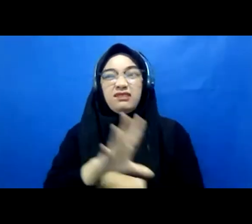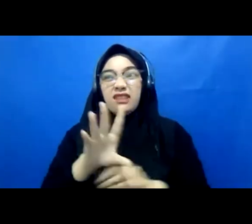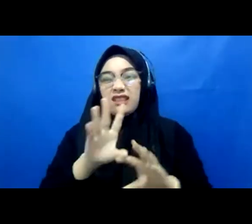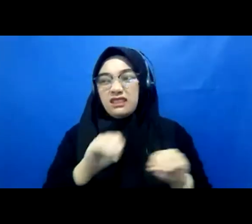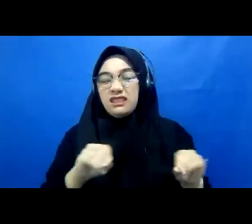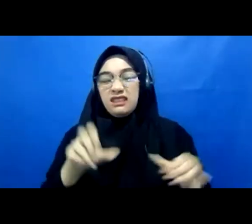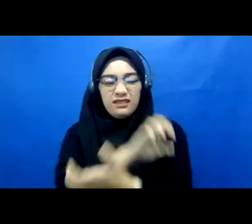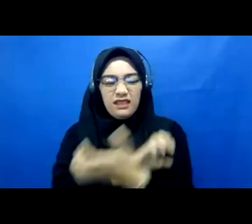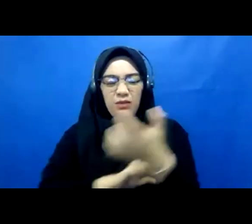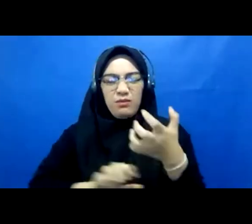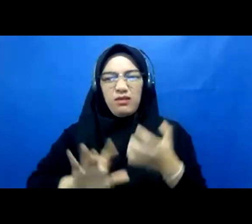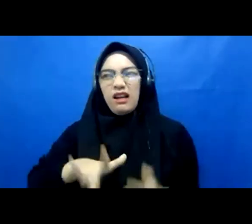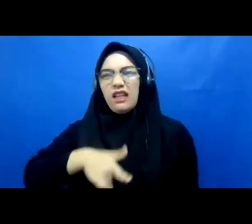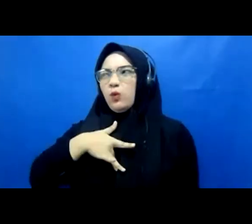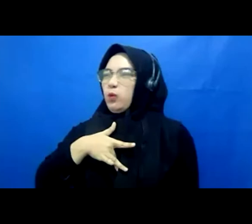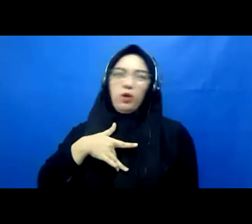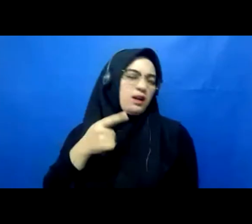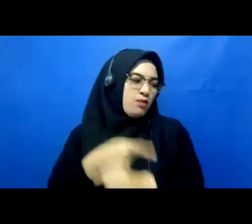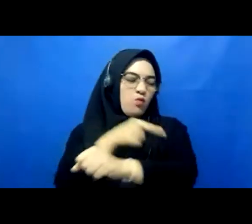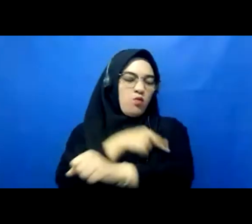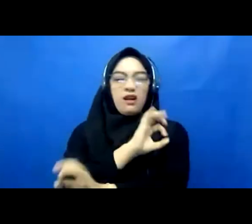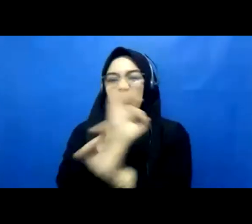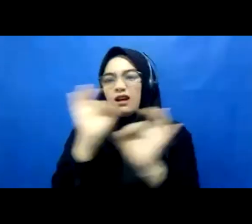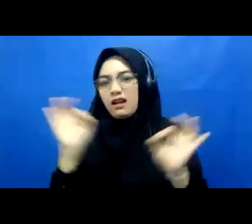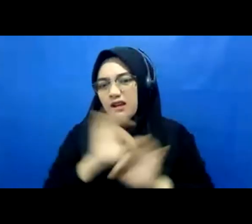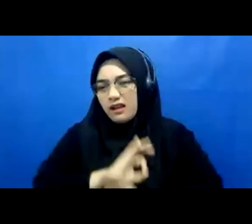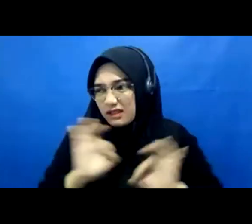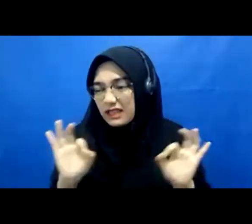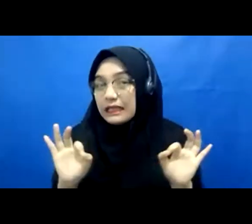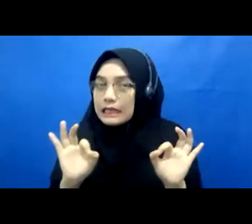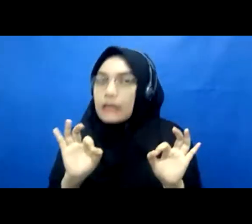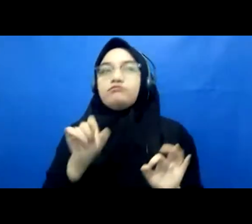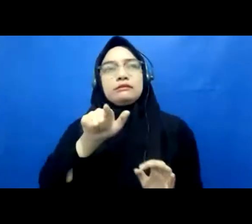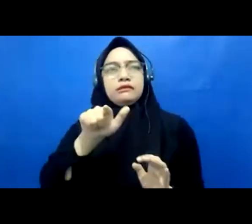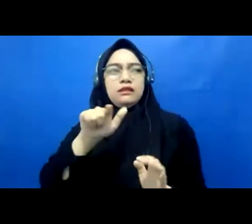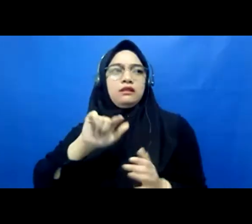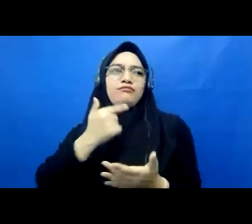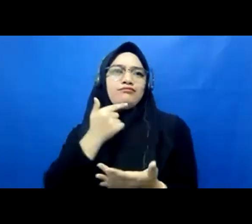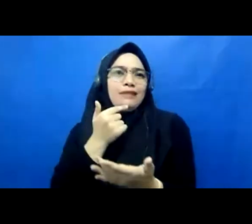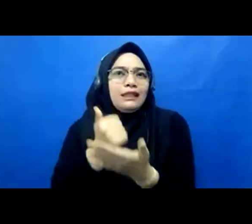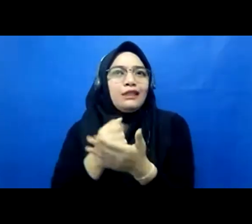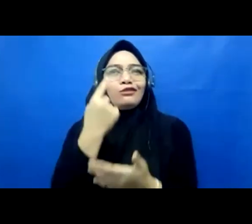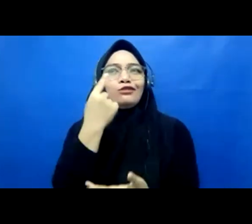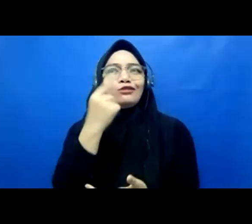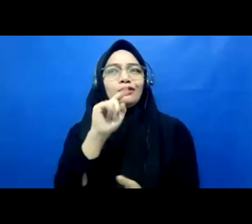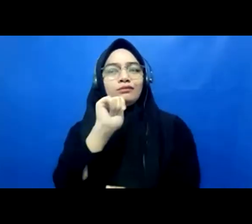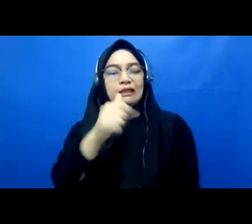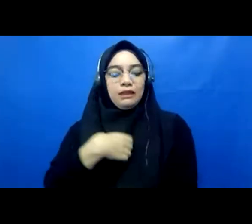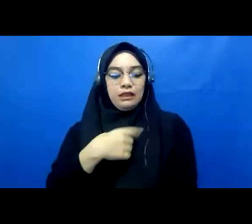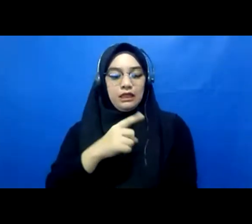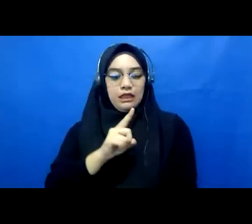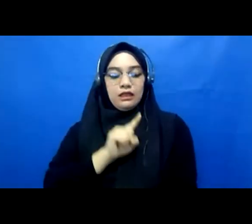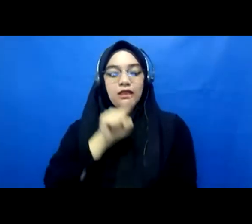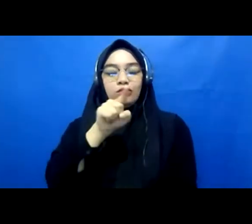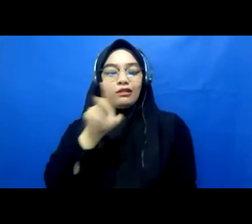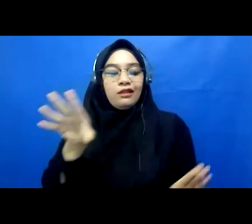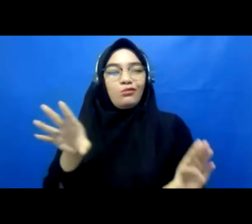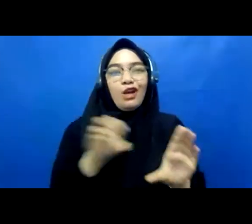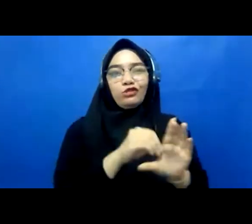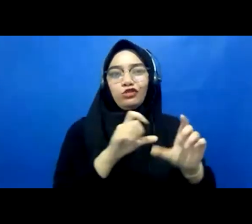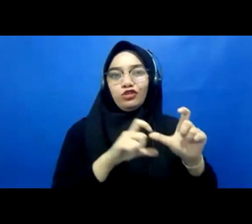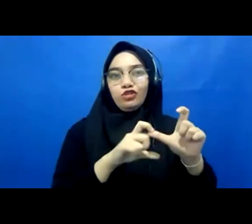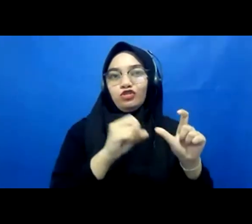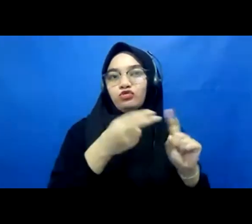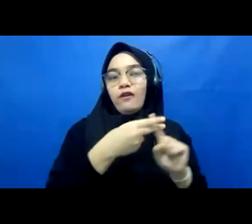So that will be with them forever, because that's very important for the soft skill for them. Also, we providing